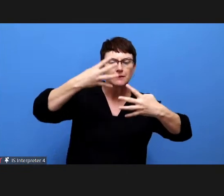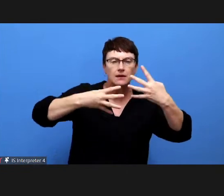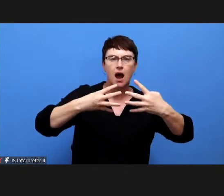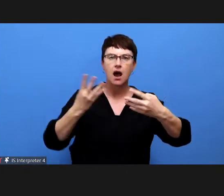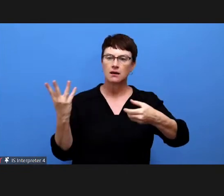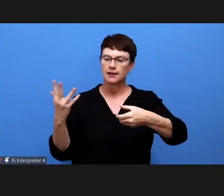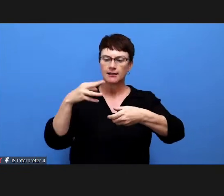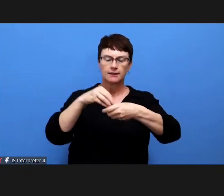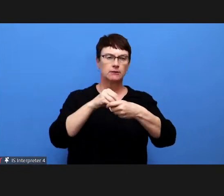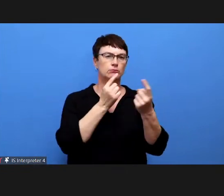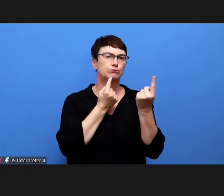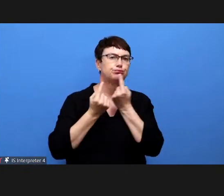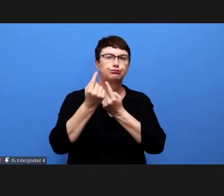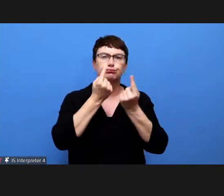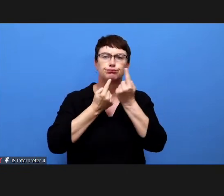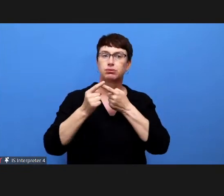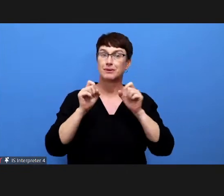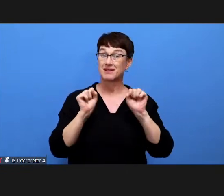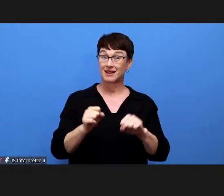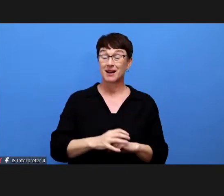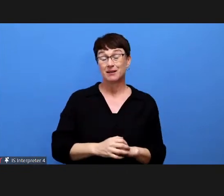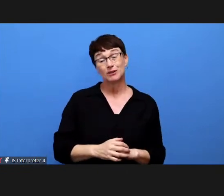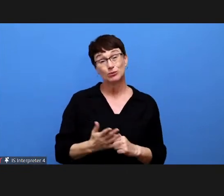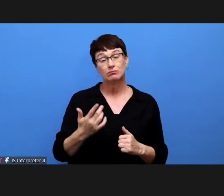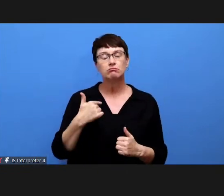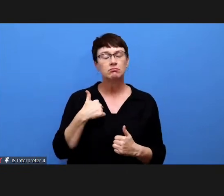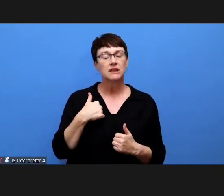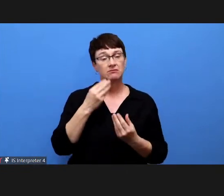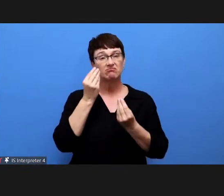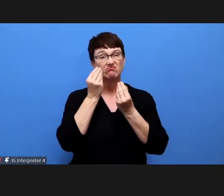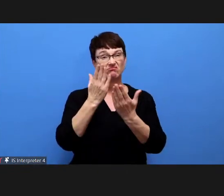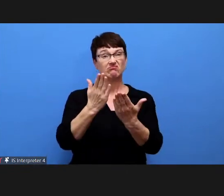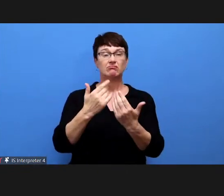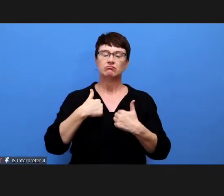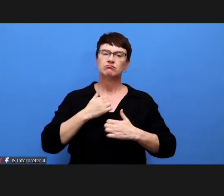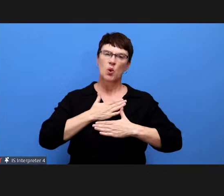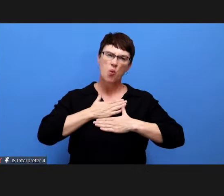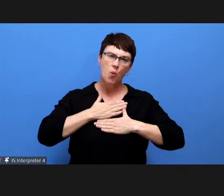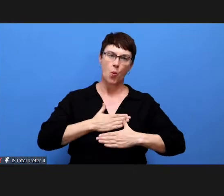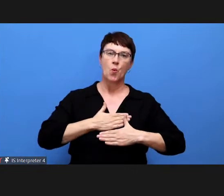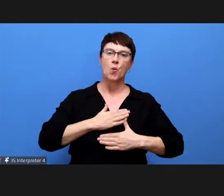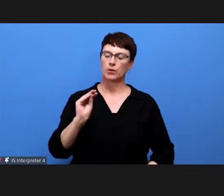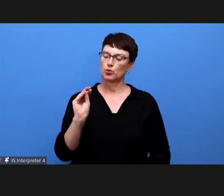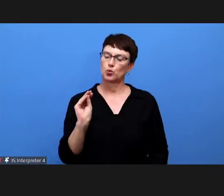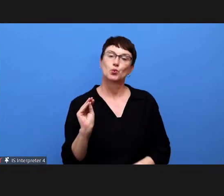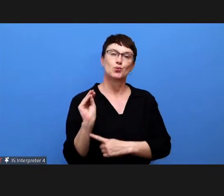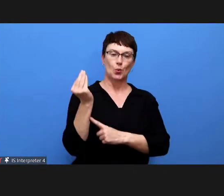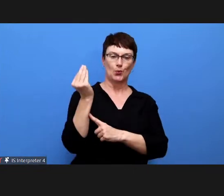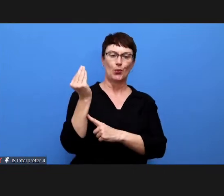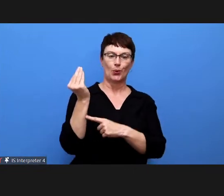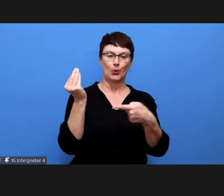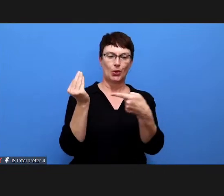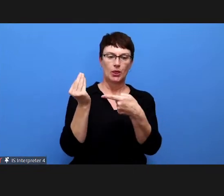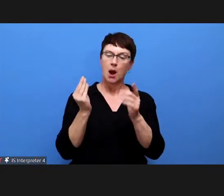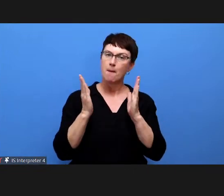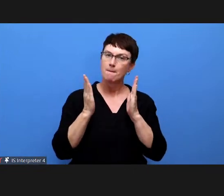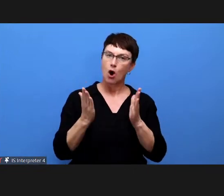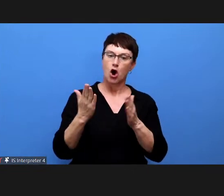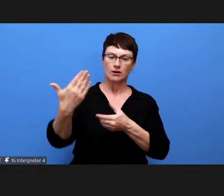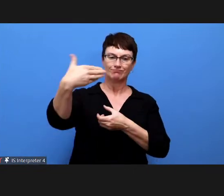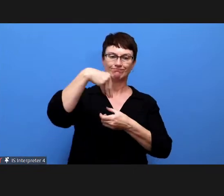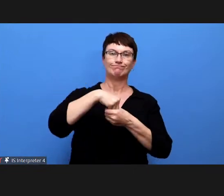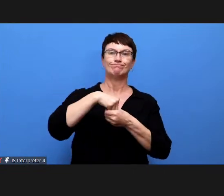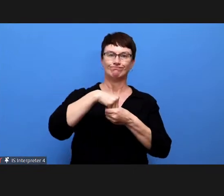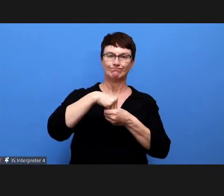have youth involved in all steps of the statistical value chain or data